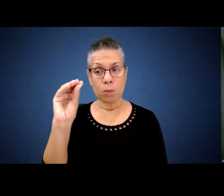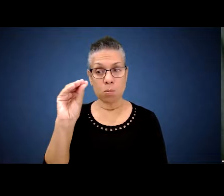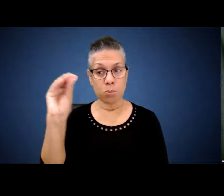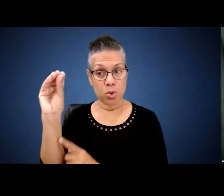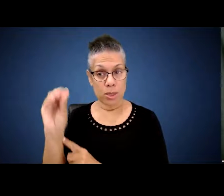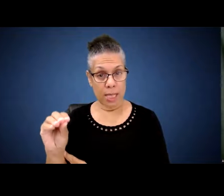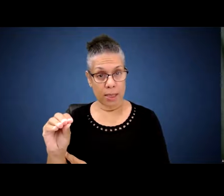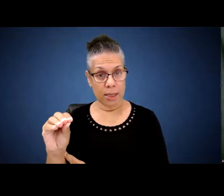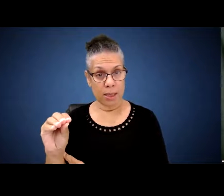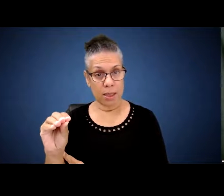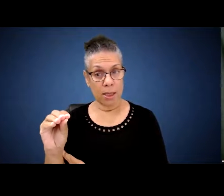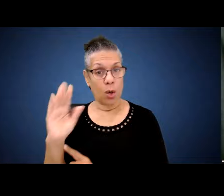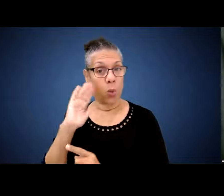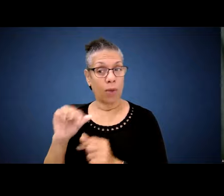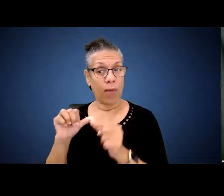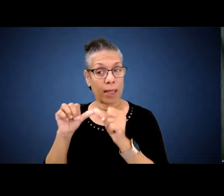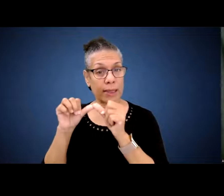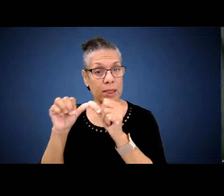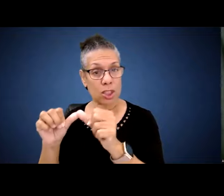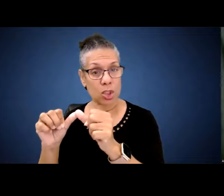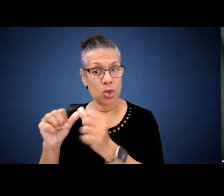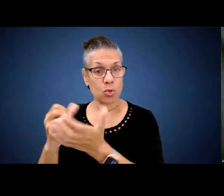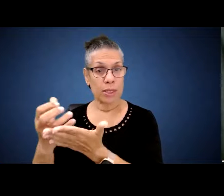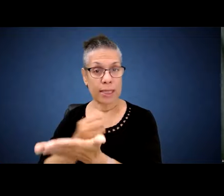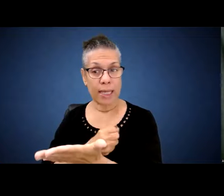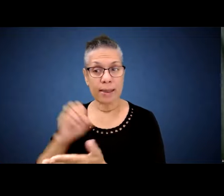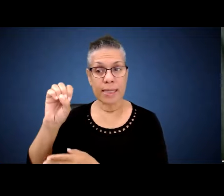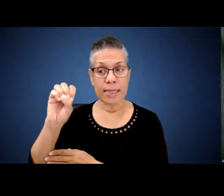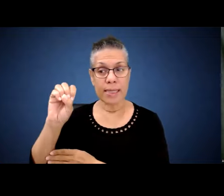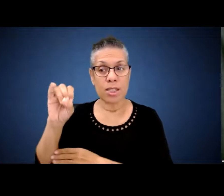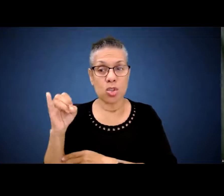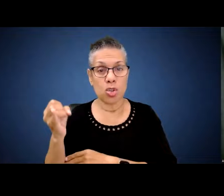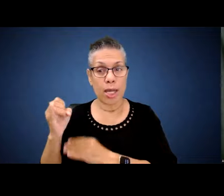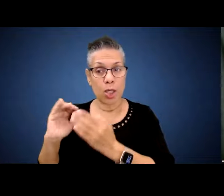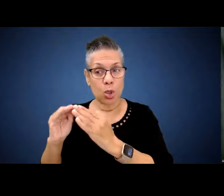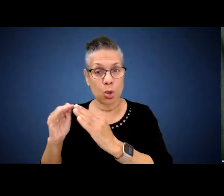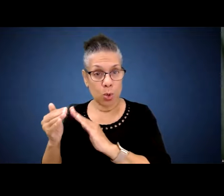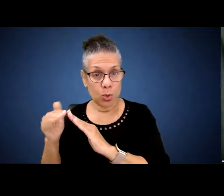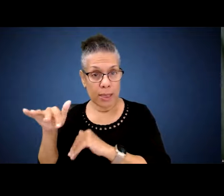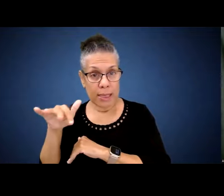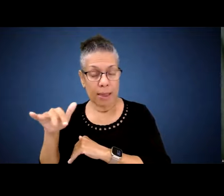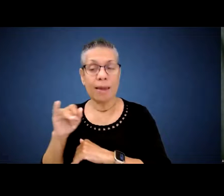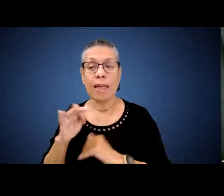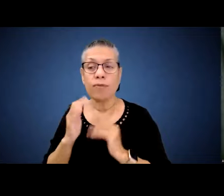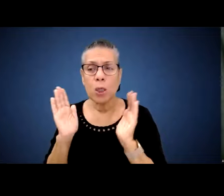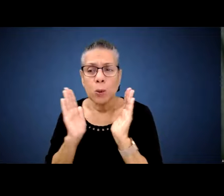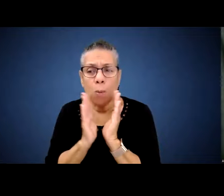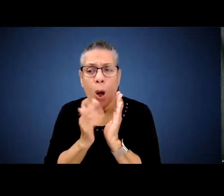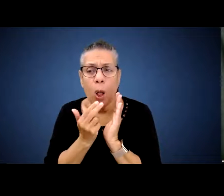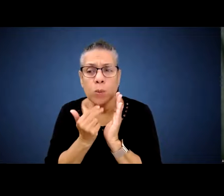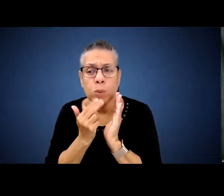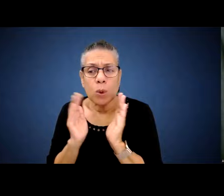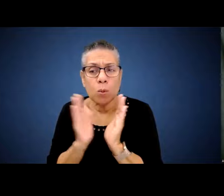will continue to capture EJ communities, particularly where there are small